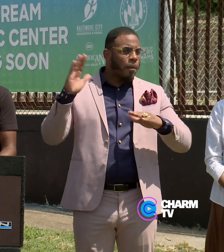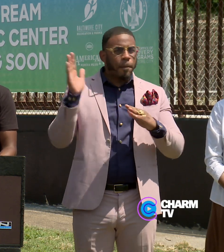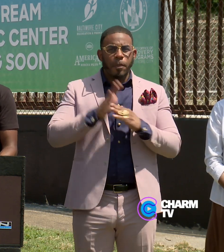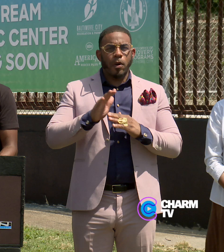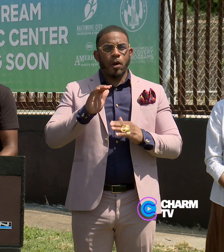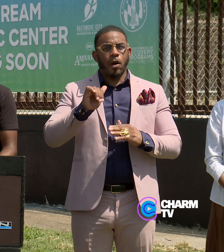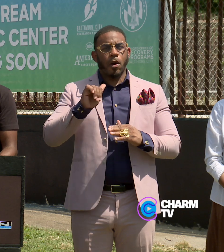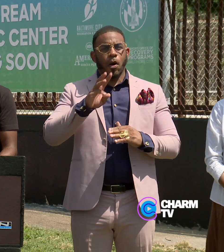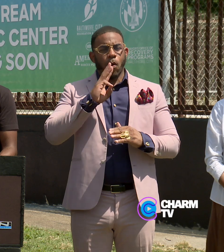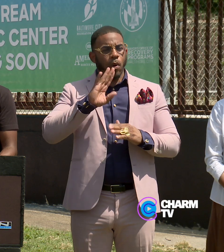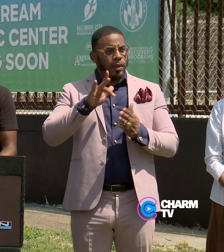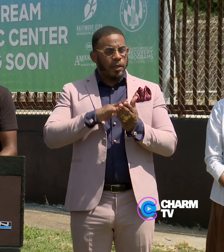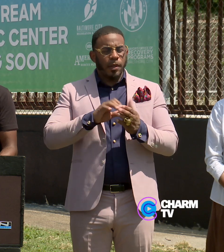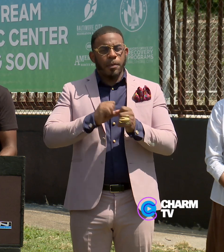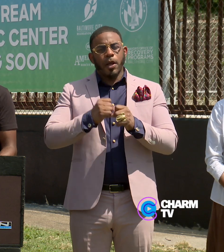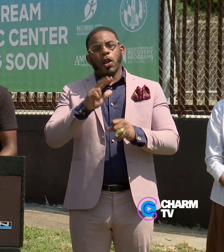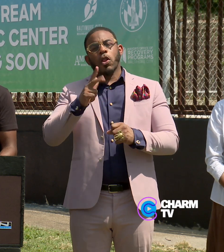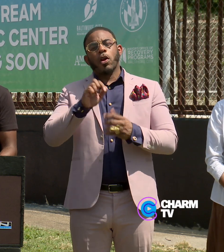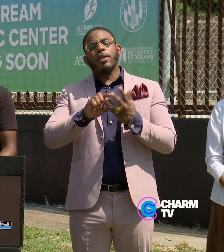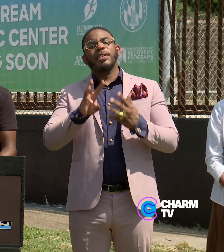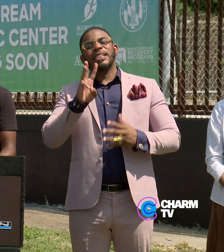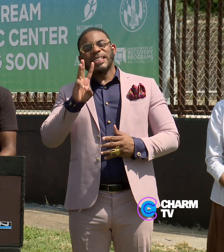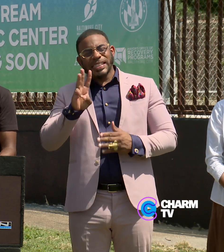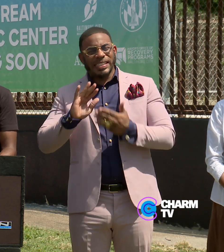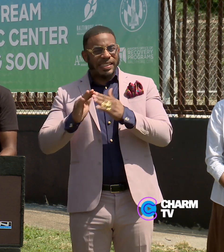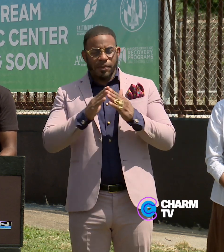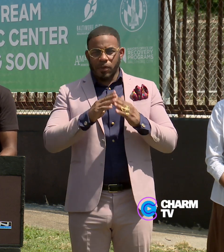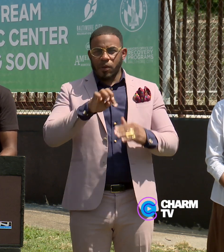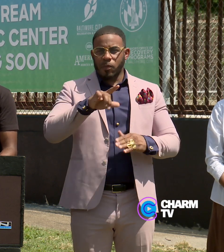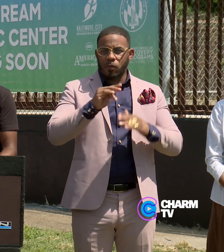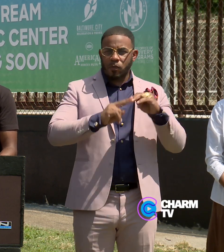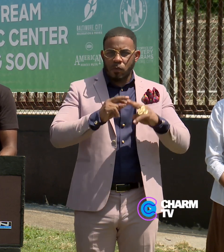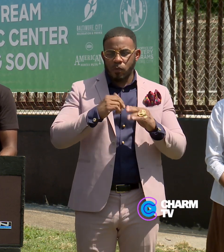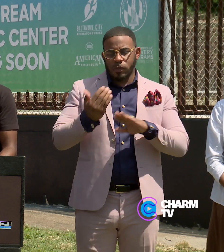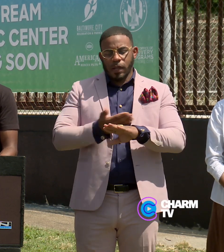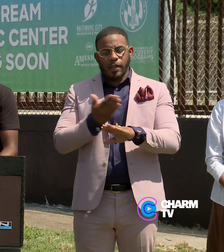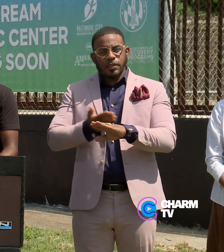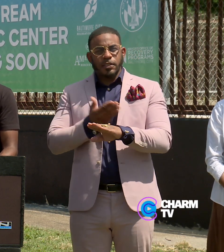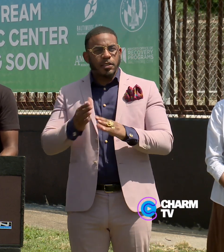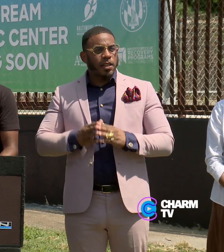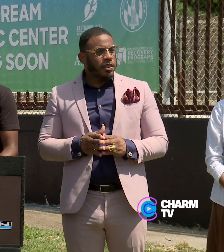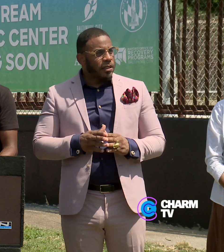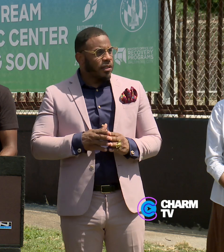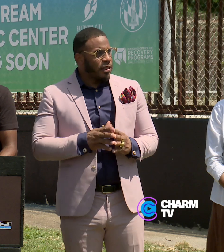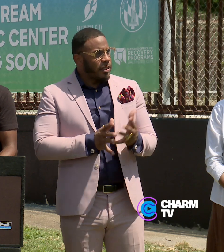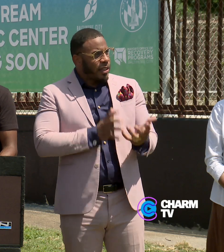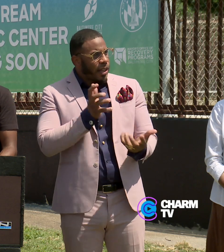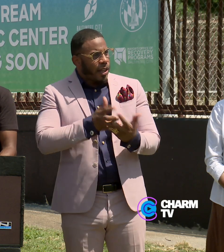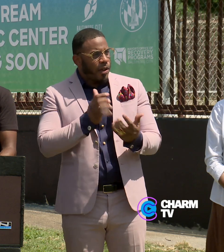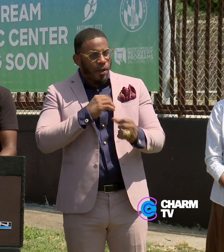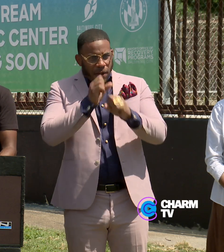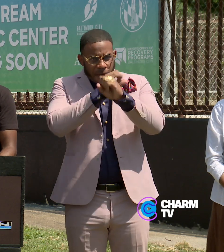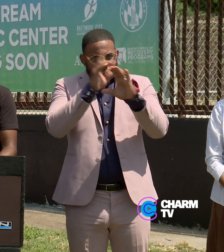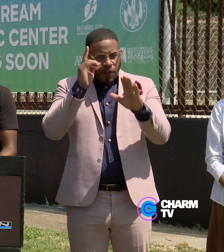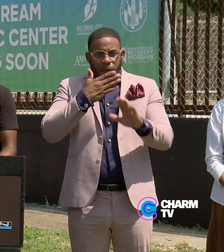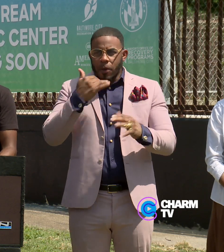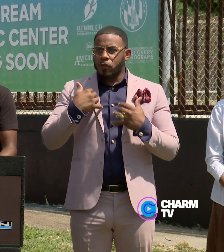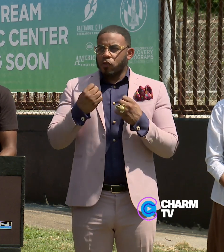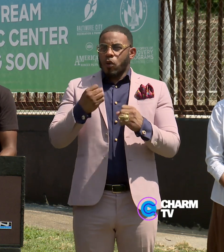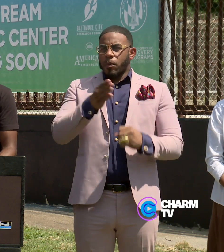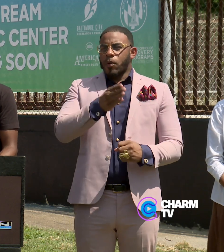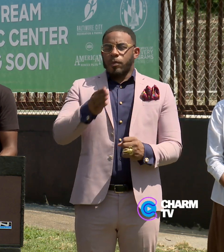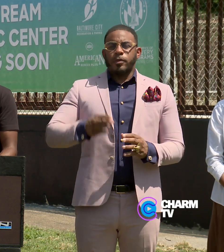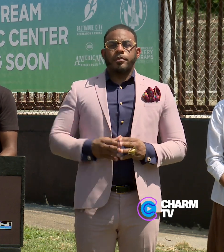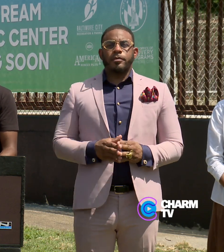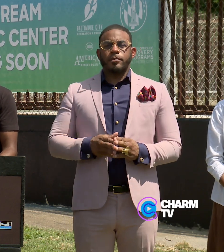Aquatic Center, marking the third of 6 neighborhood pool facilities that we will be renovating, and it aligns with our vision for a better and stronger